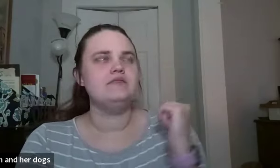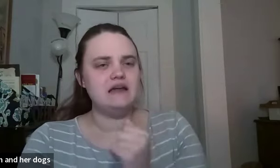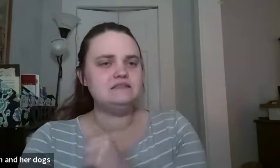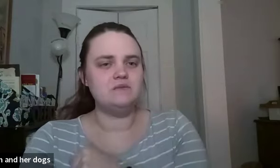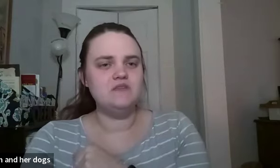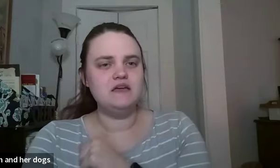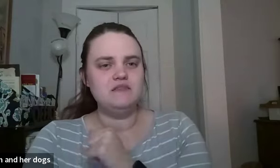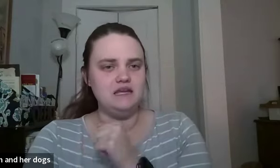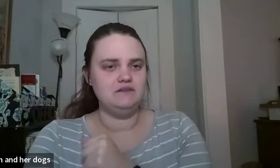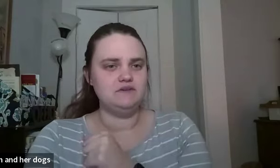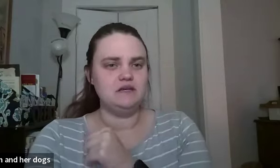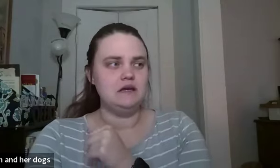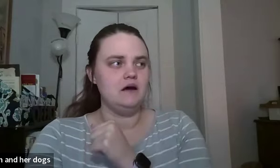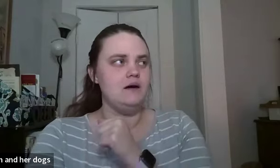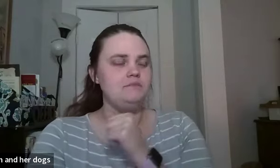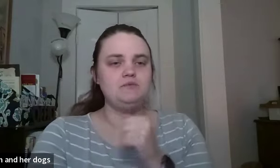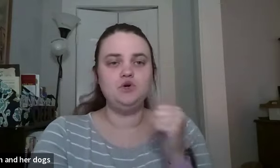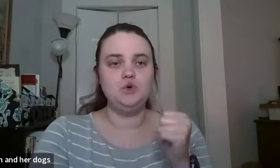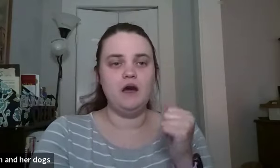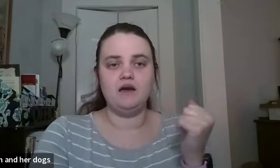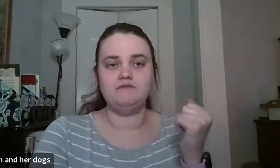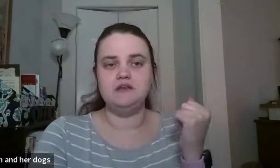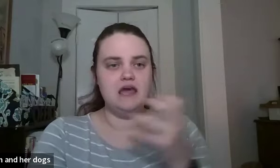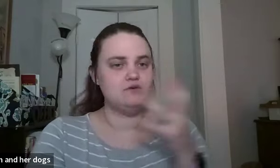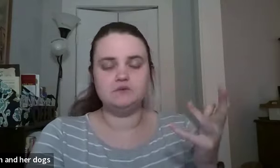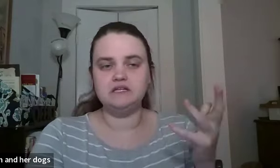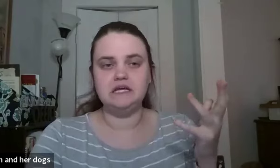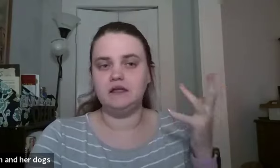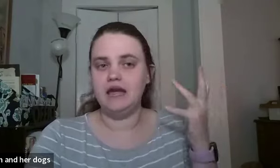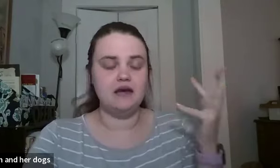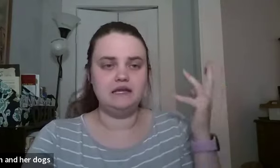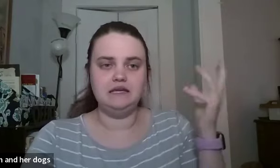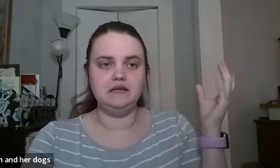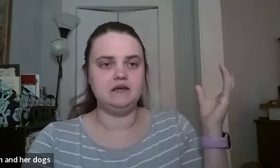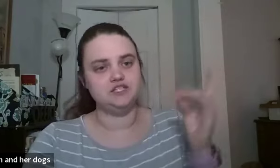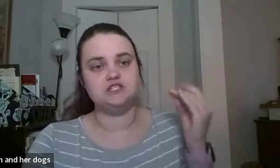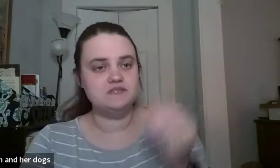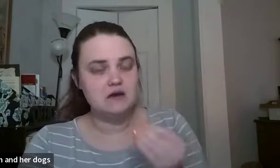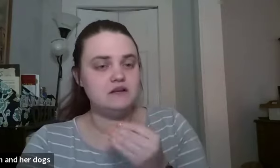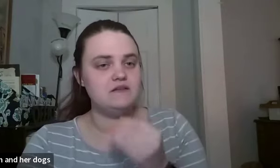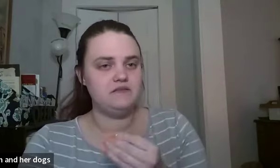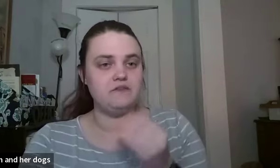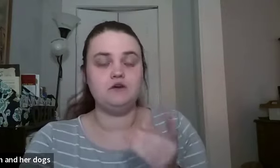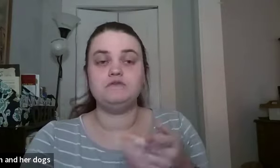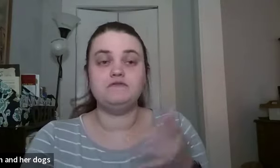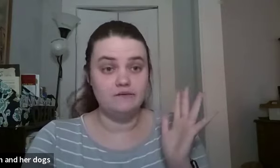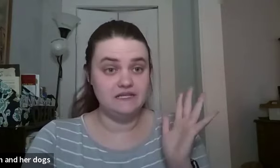That is something that even people who have never really like had any connections of sound or anything like that, they are profoundly